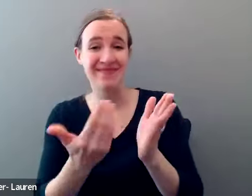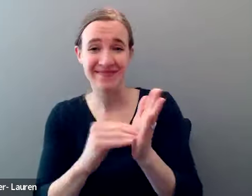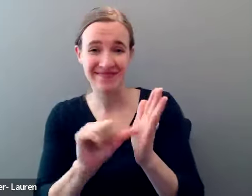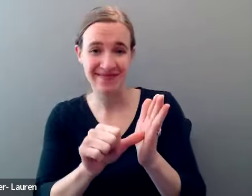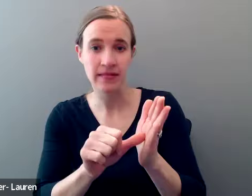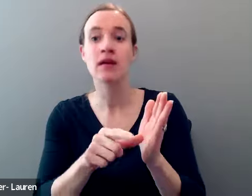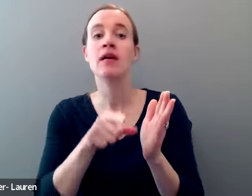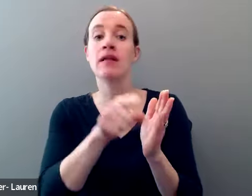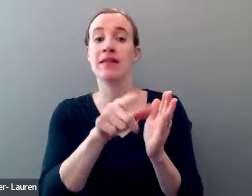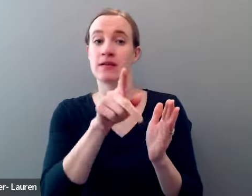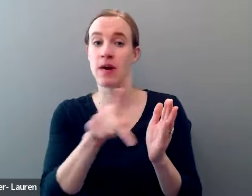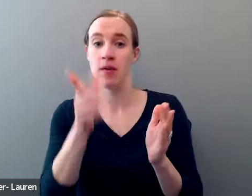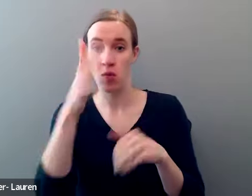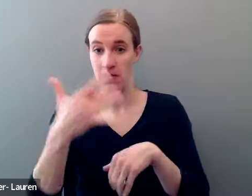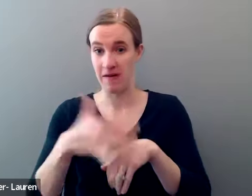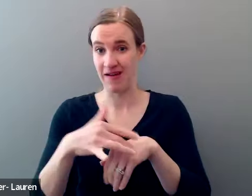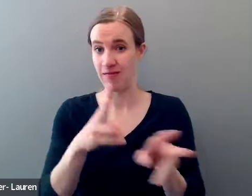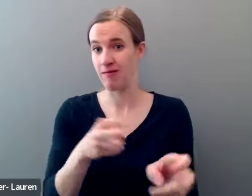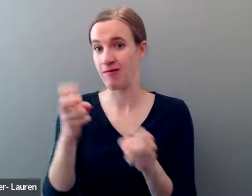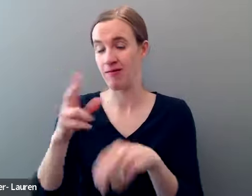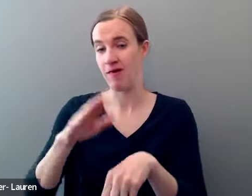on the Empower Idaho website.